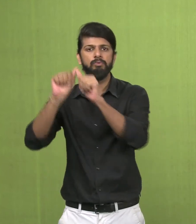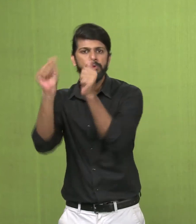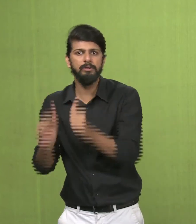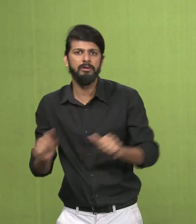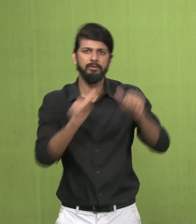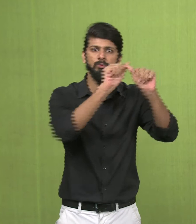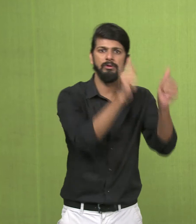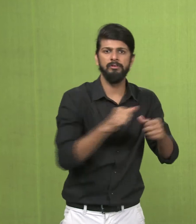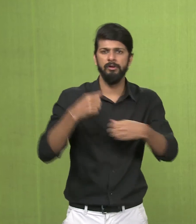different.